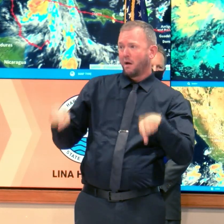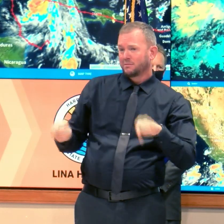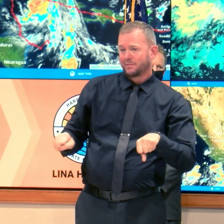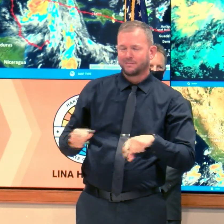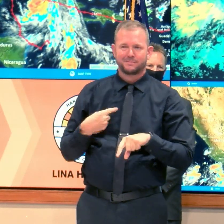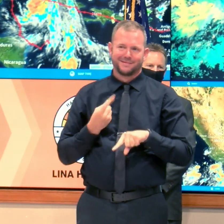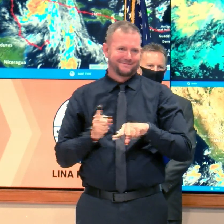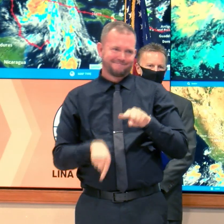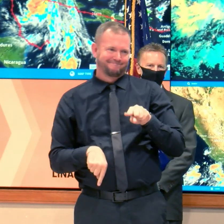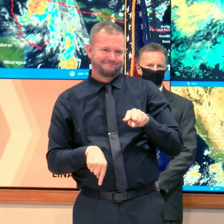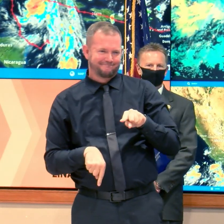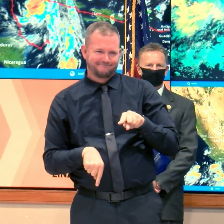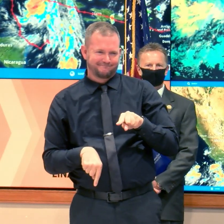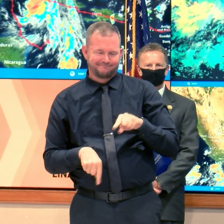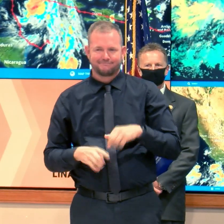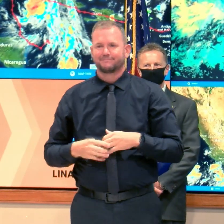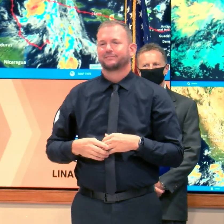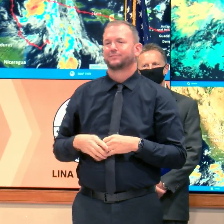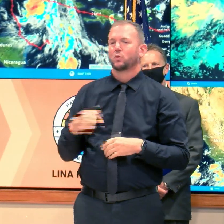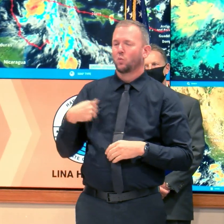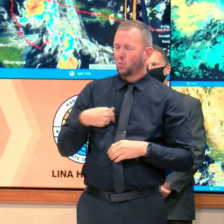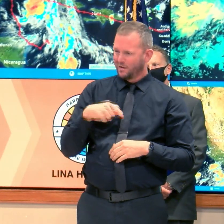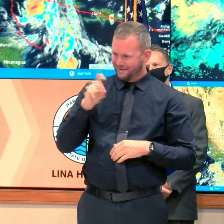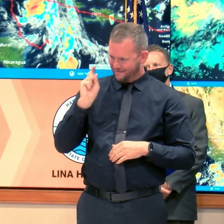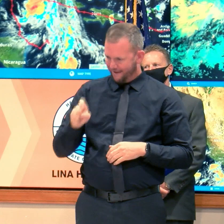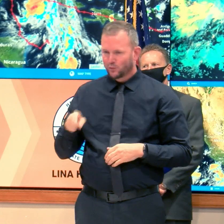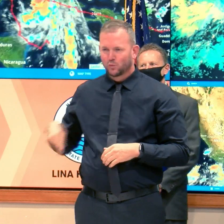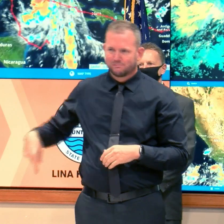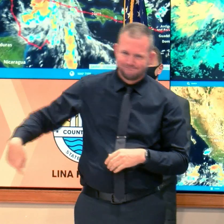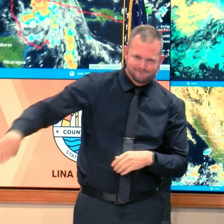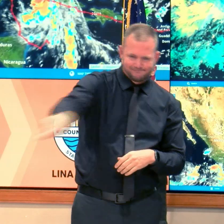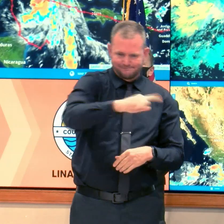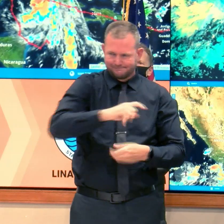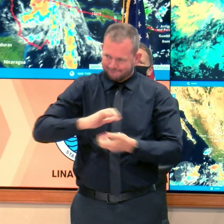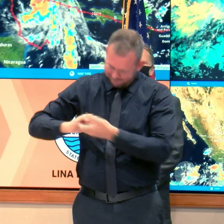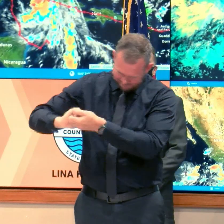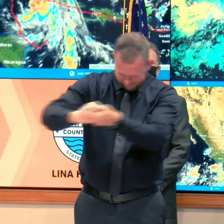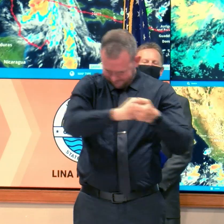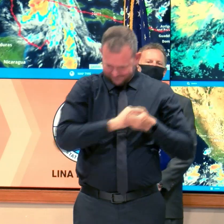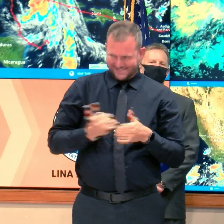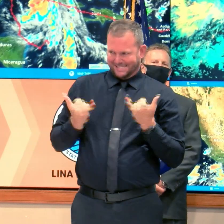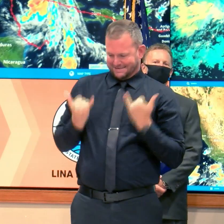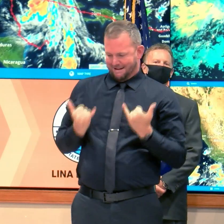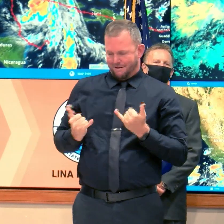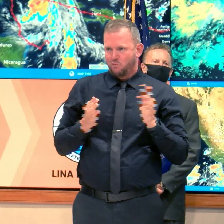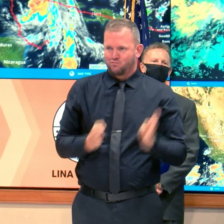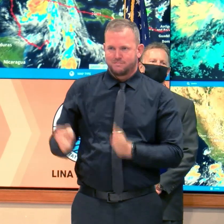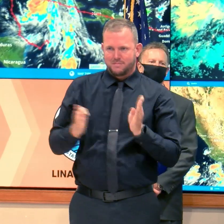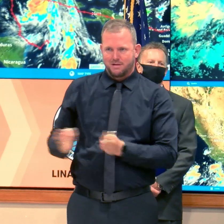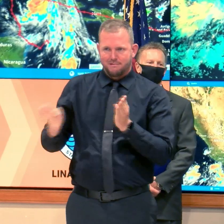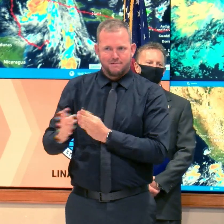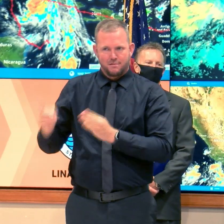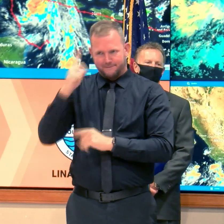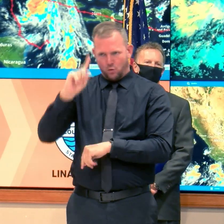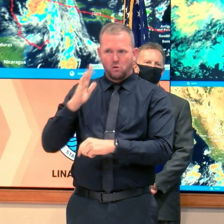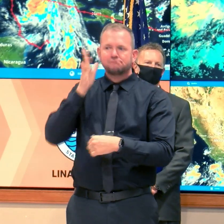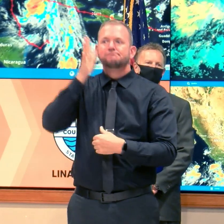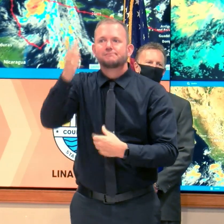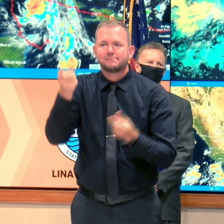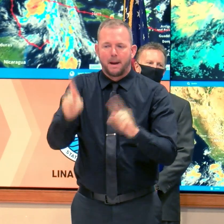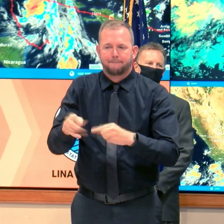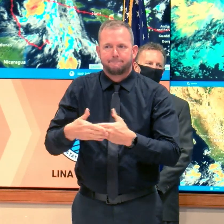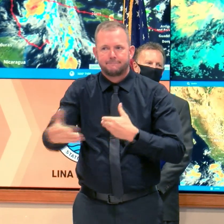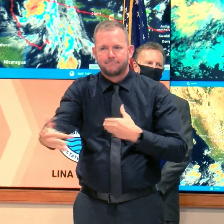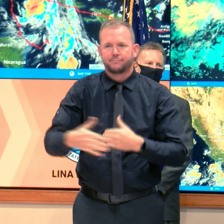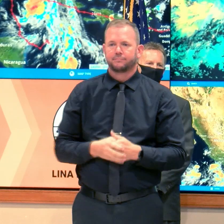is right now. We can't wait for another forecast hoping it's going to improve. Make sure you have a full tank of